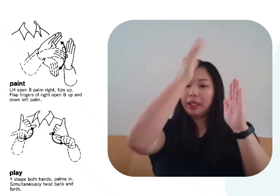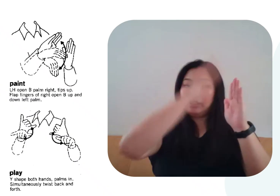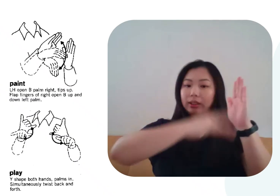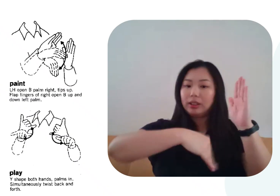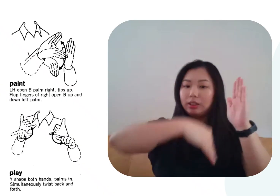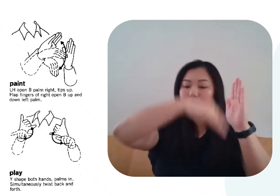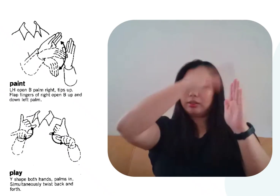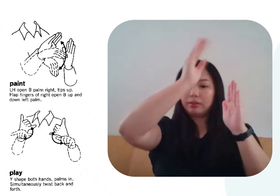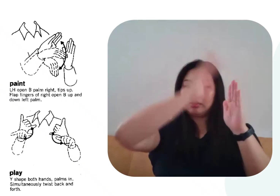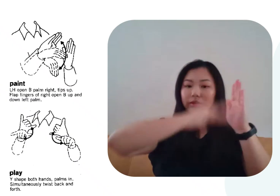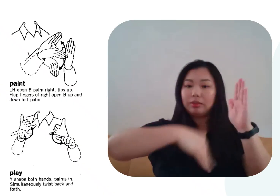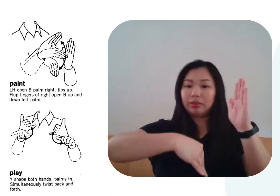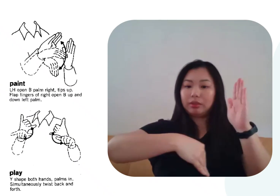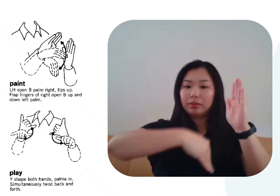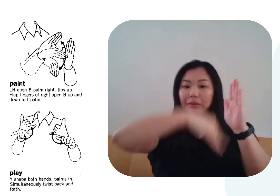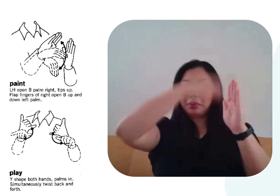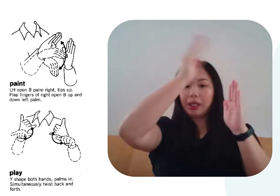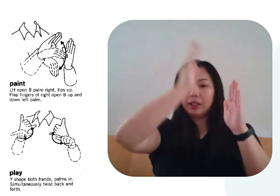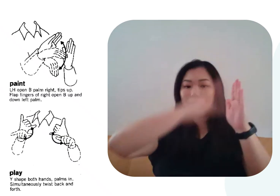paint,